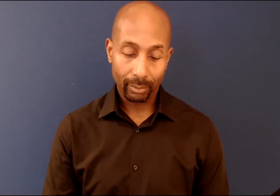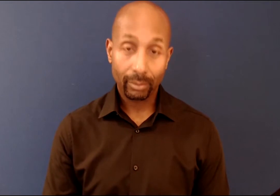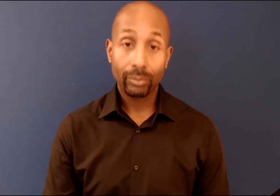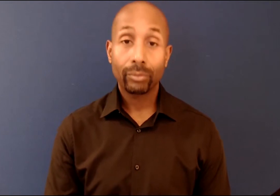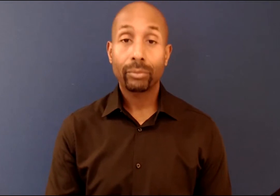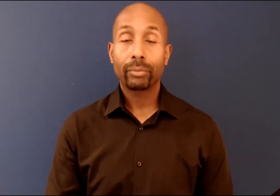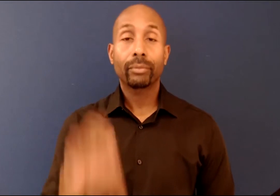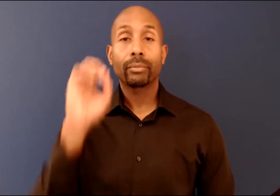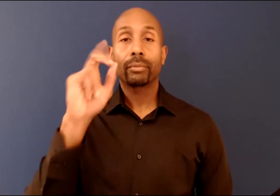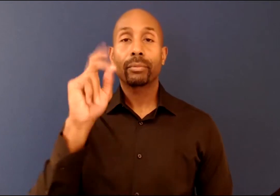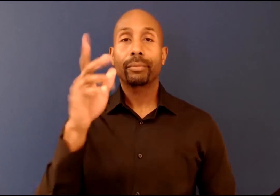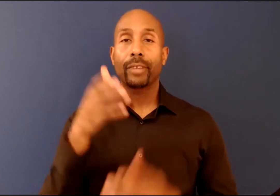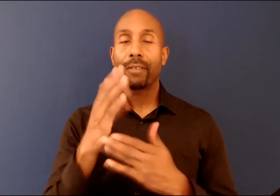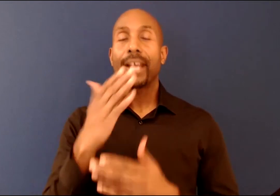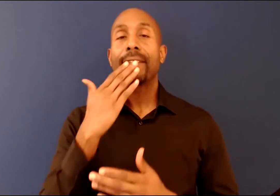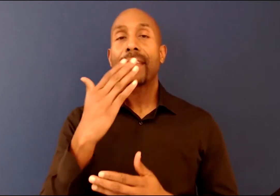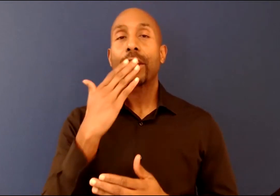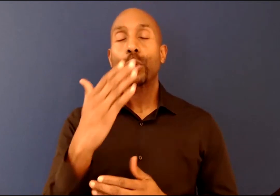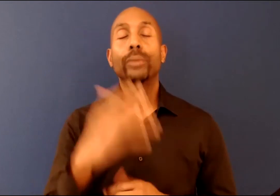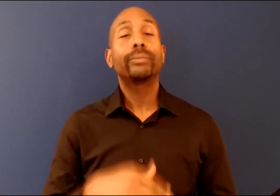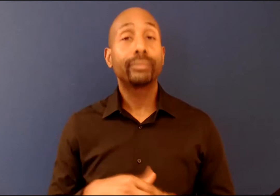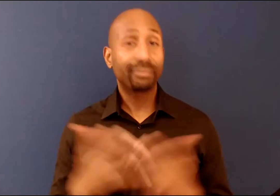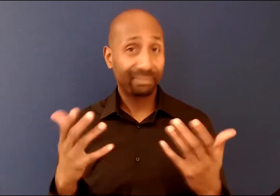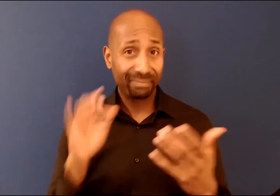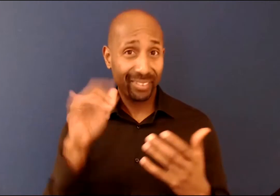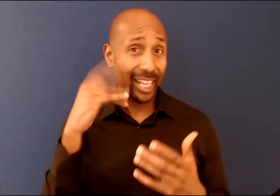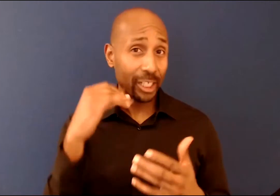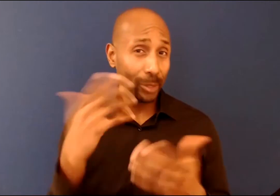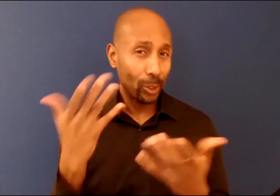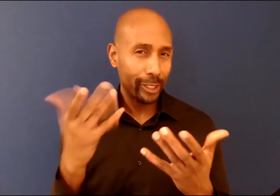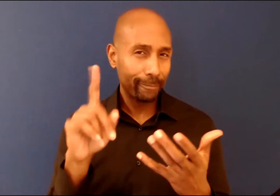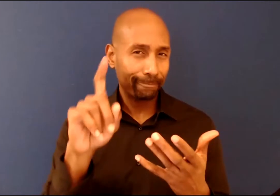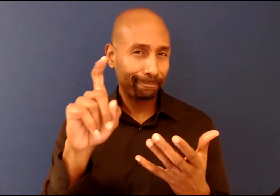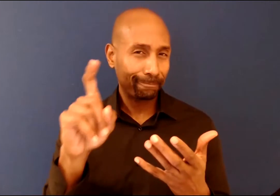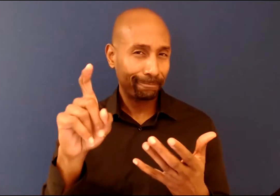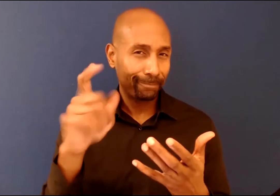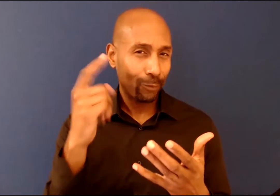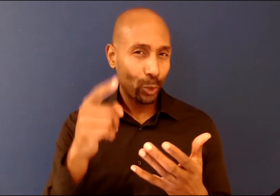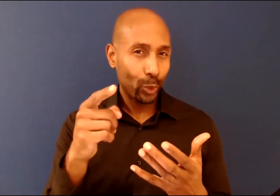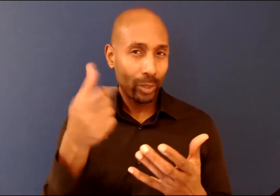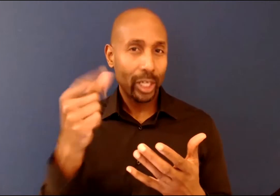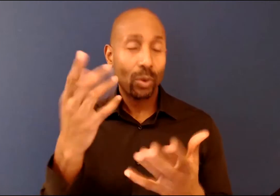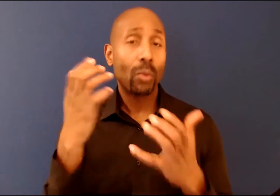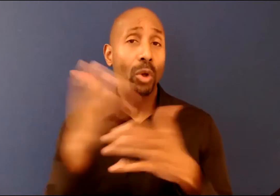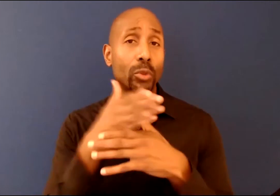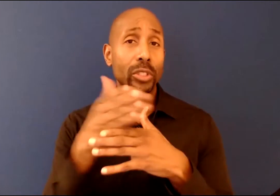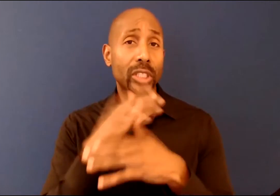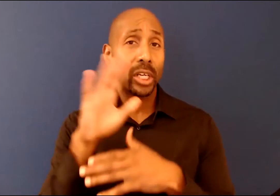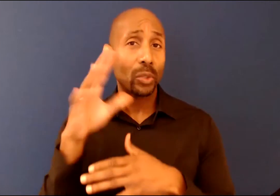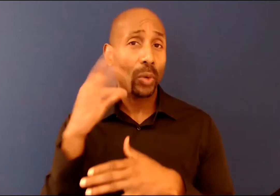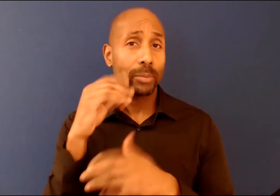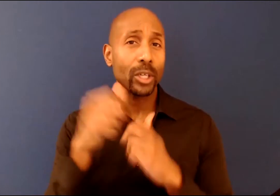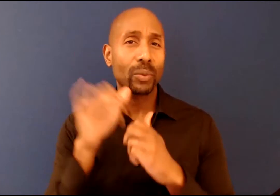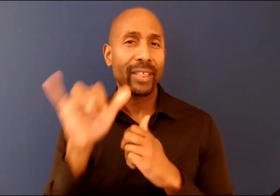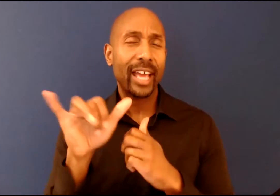All right, thank you. How was that experience? Does anyone want to share how that experience was for